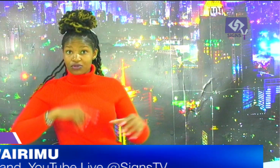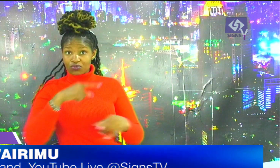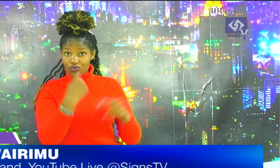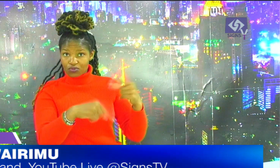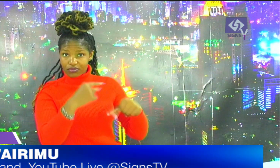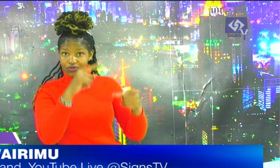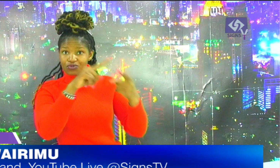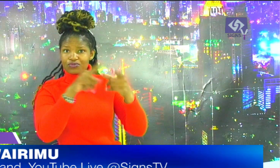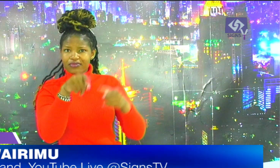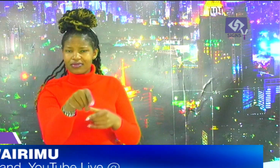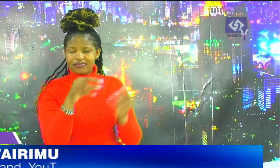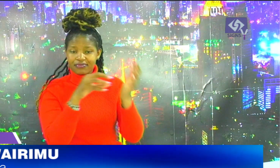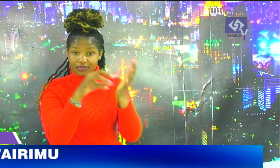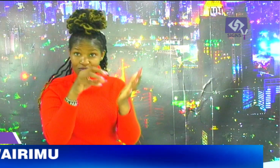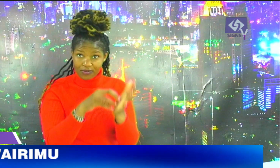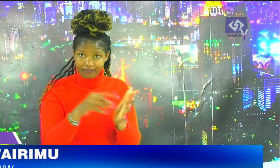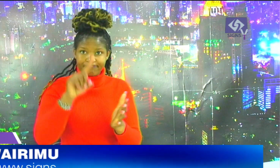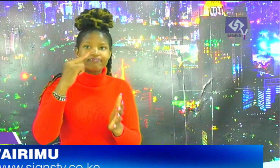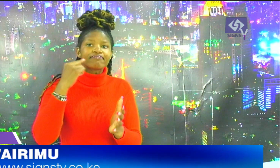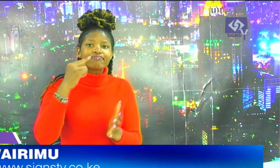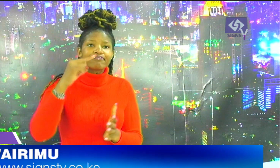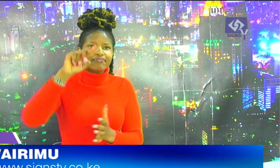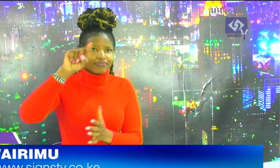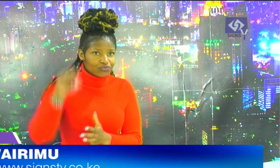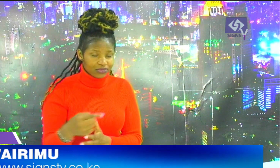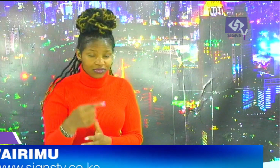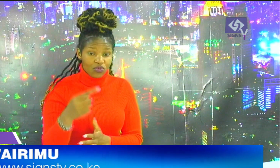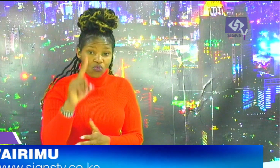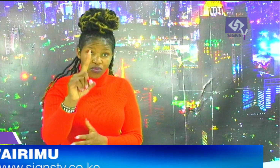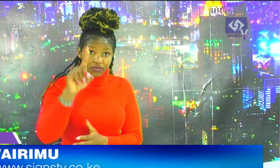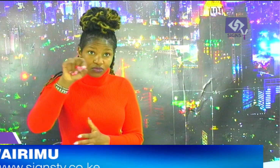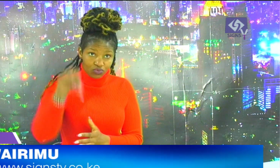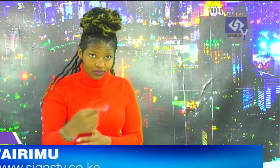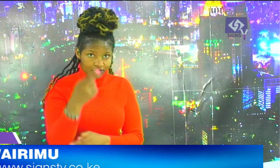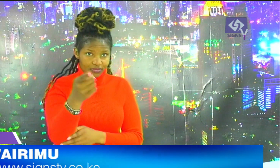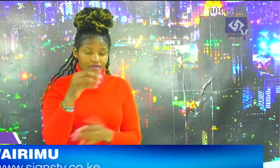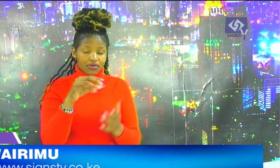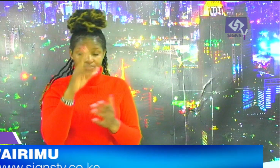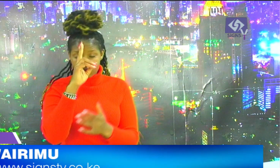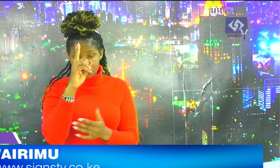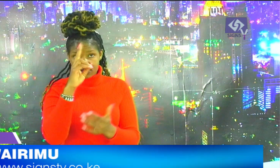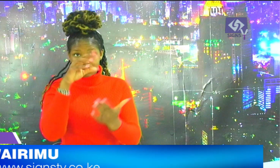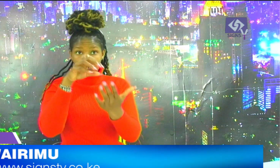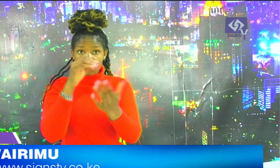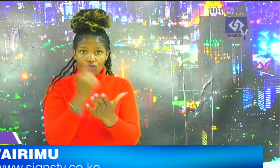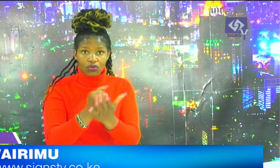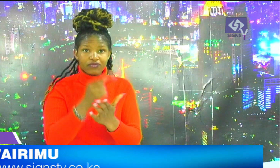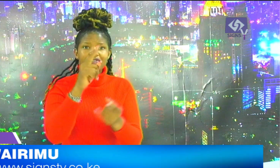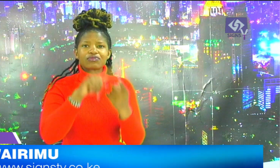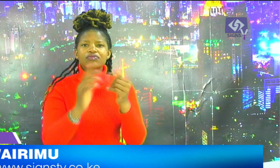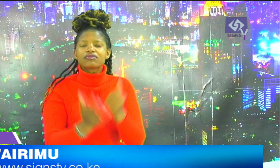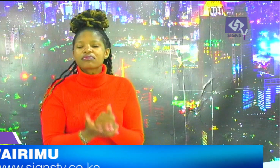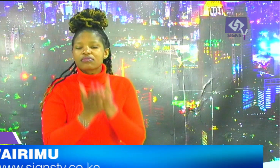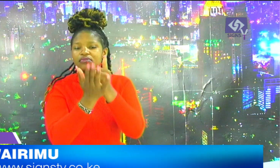Kenya's mission in Haiti, where Kenya has committed to deploying 1,000